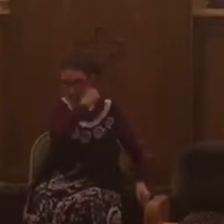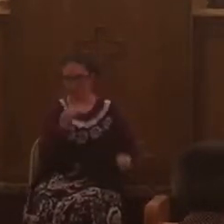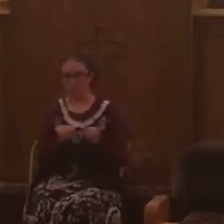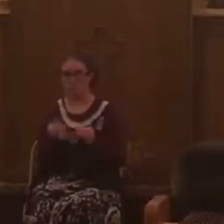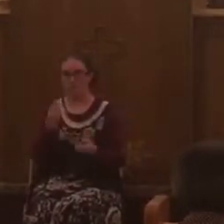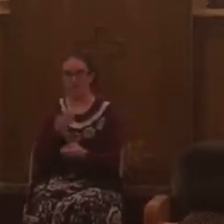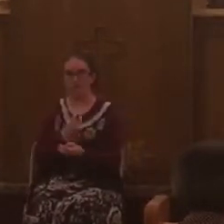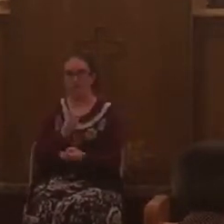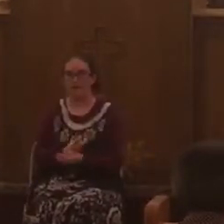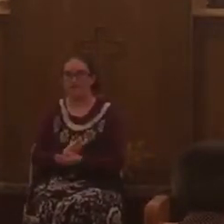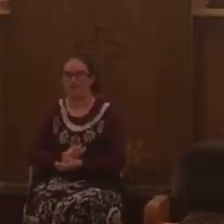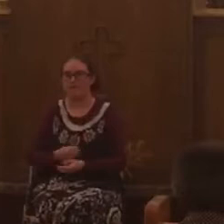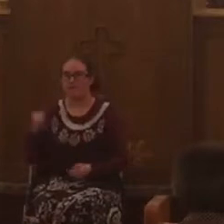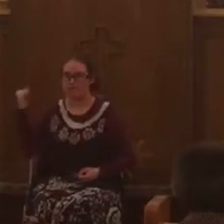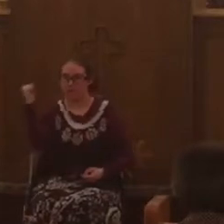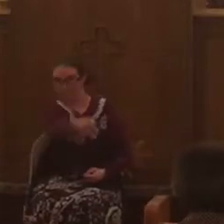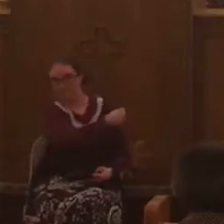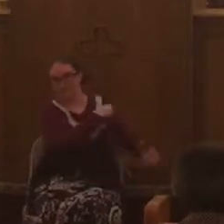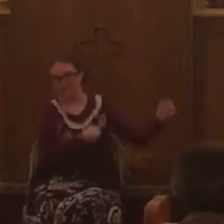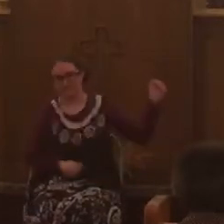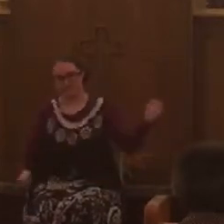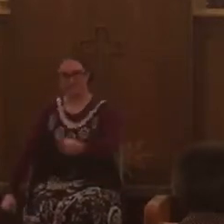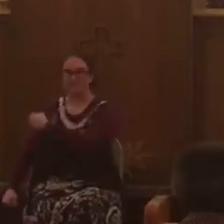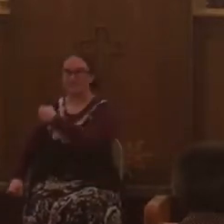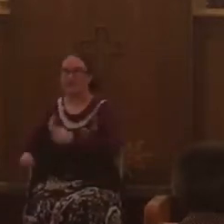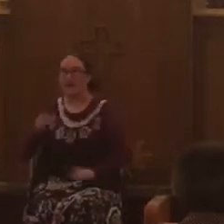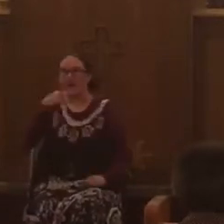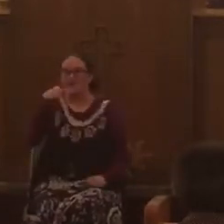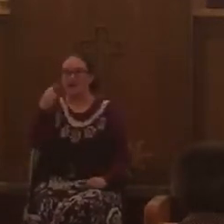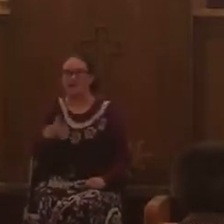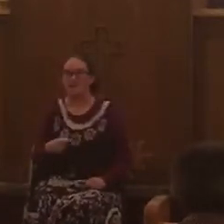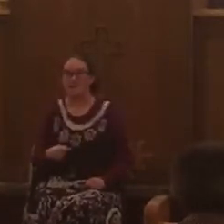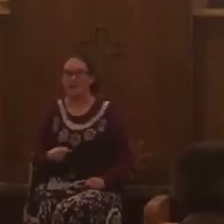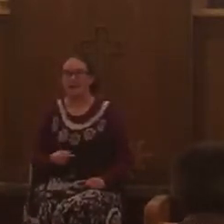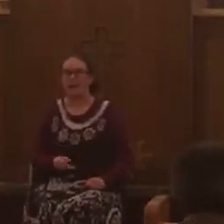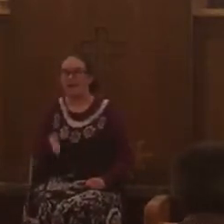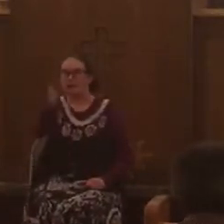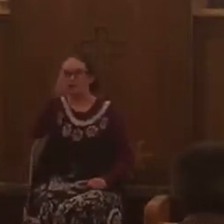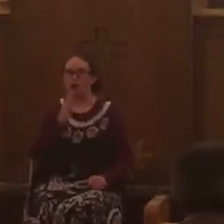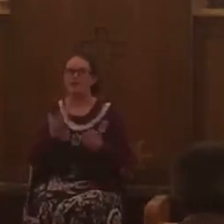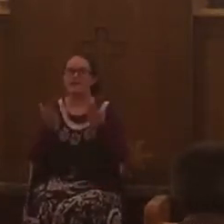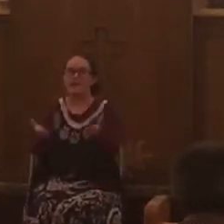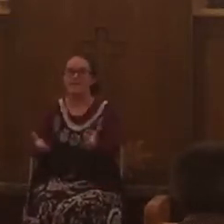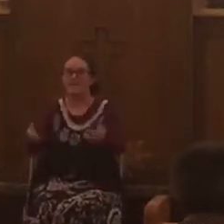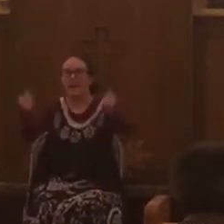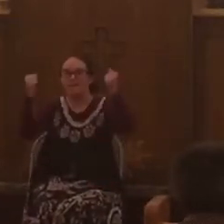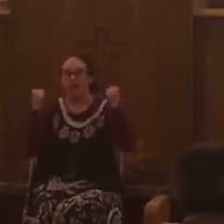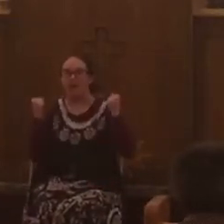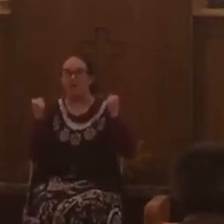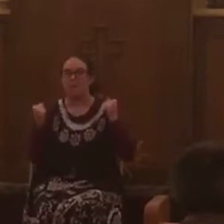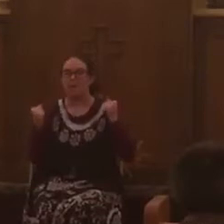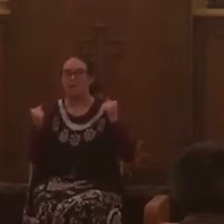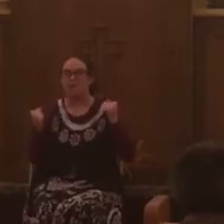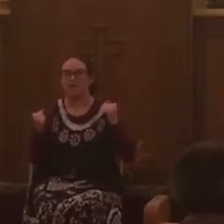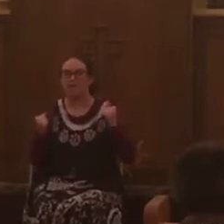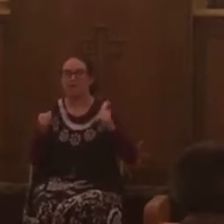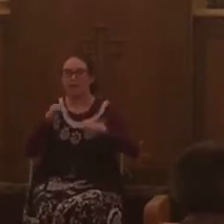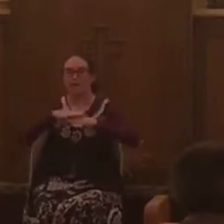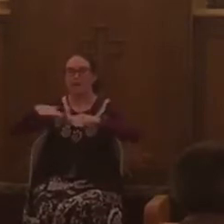the devil swings at me. I've got something I'm going to give him to. Amen. He wants to swing at me. He better be ready to receive